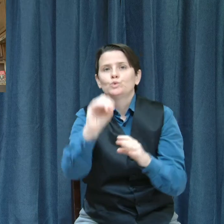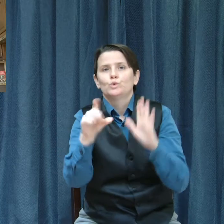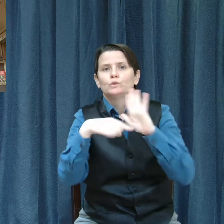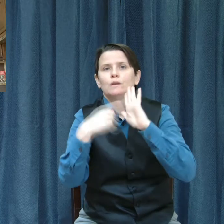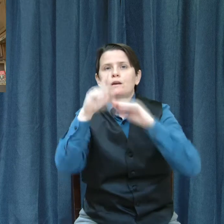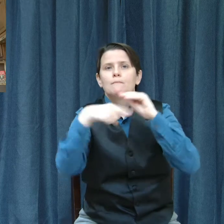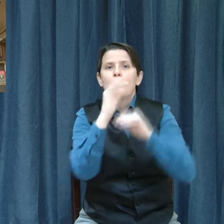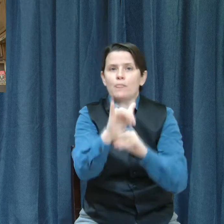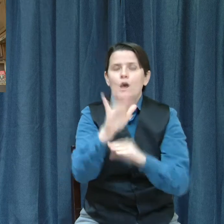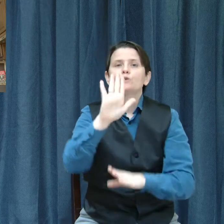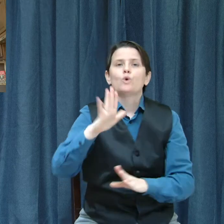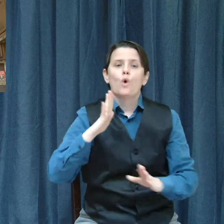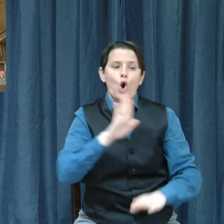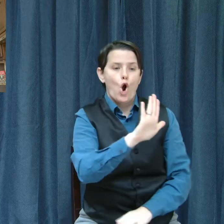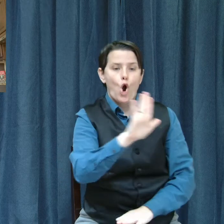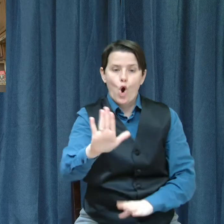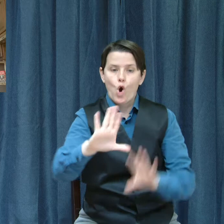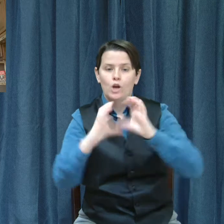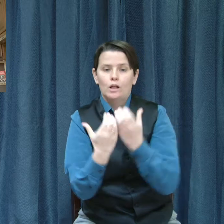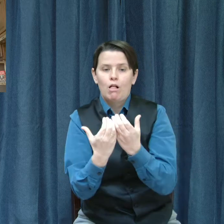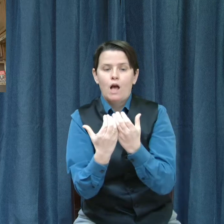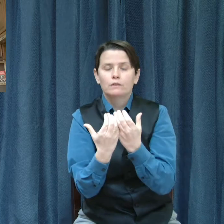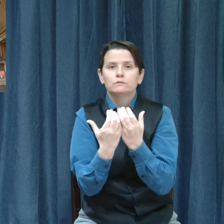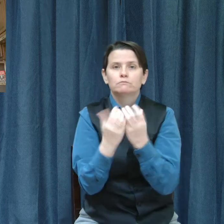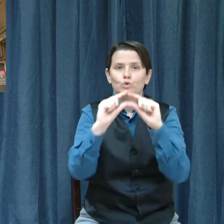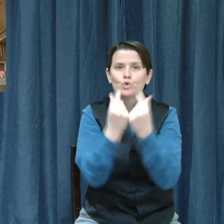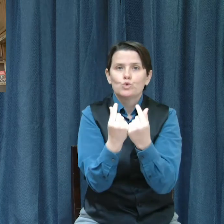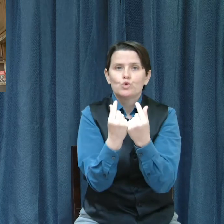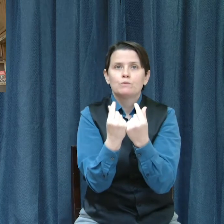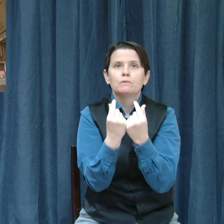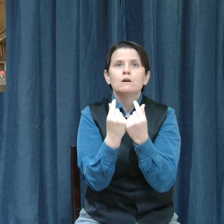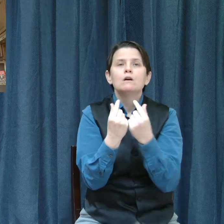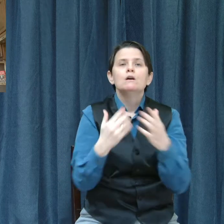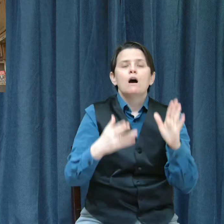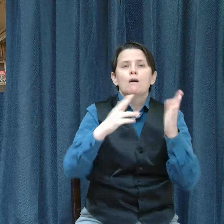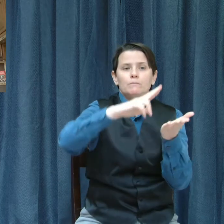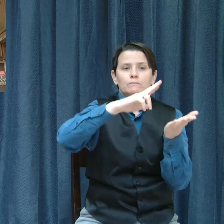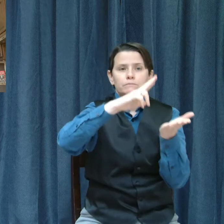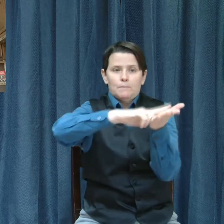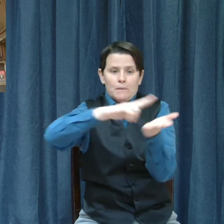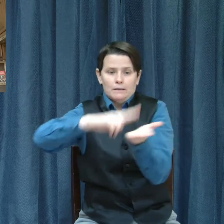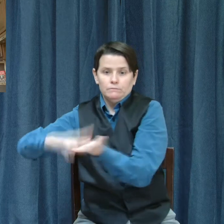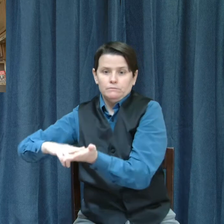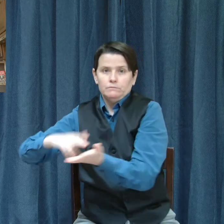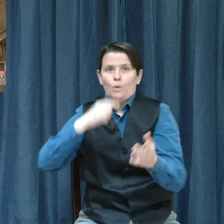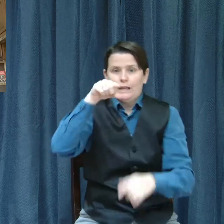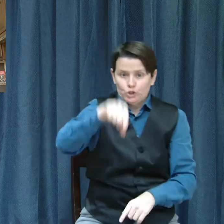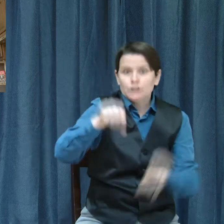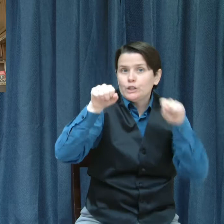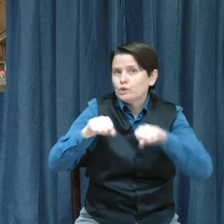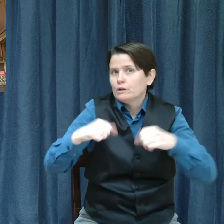classmates petitioned so that she could have on-campus housing just like everyone else. So she was a huge